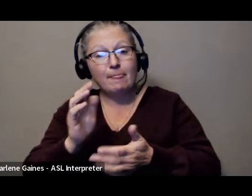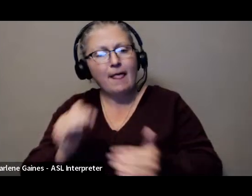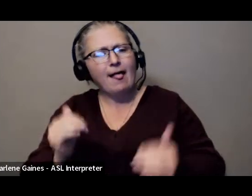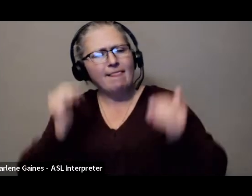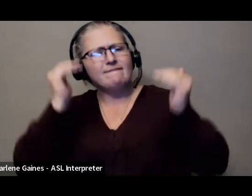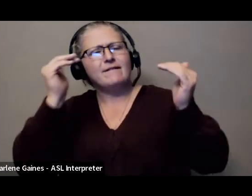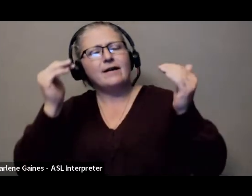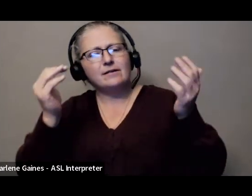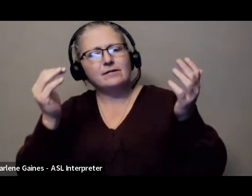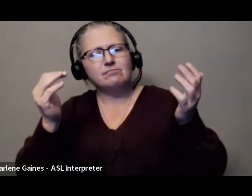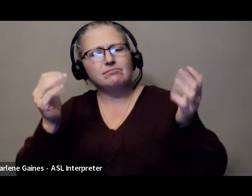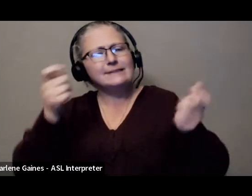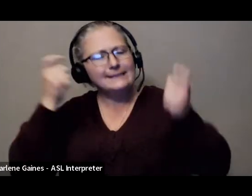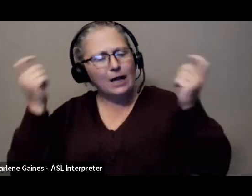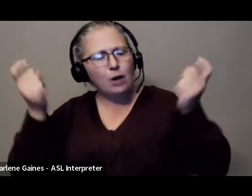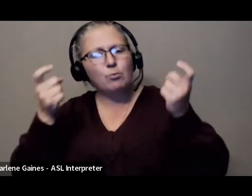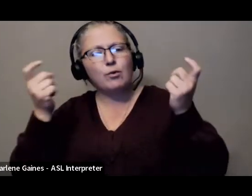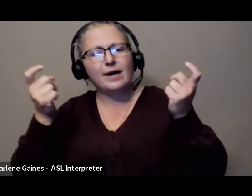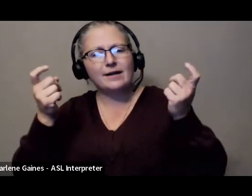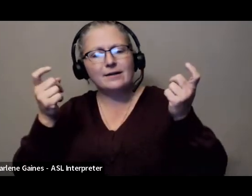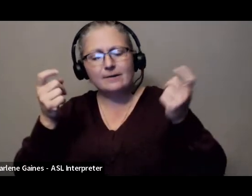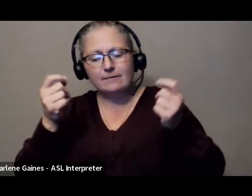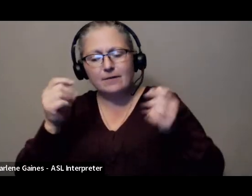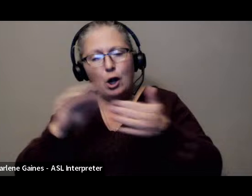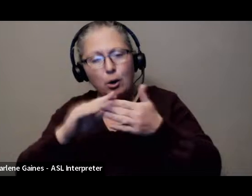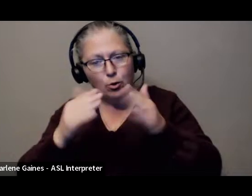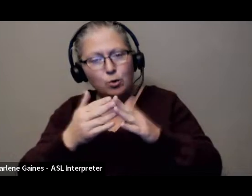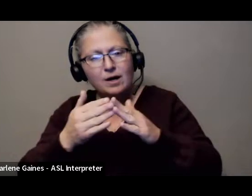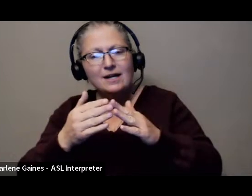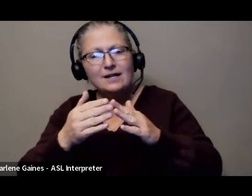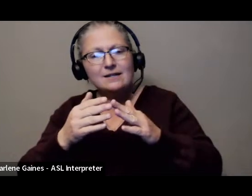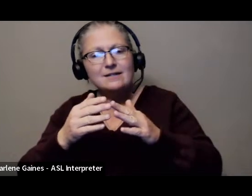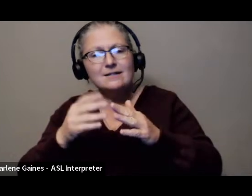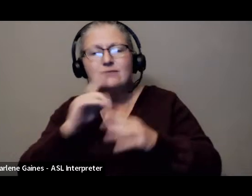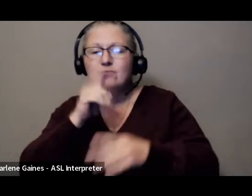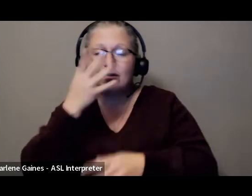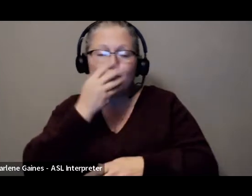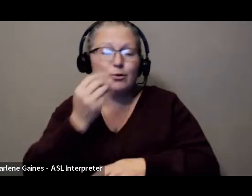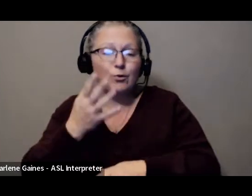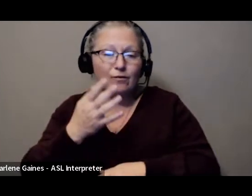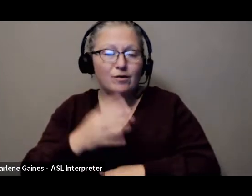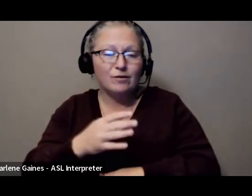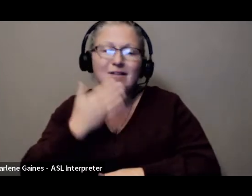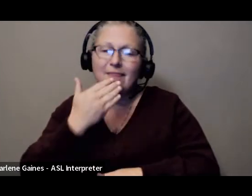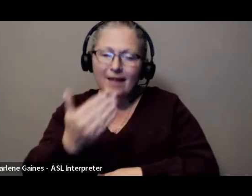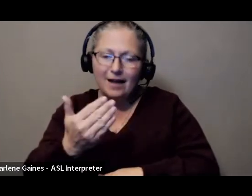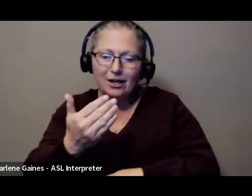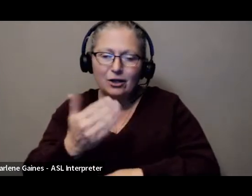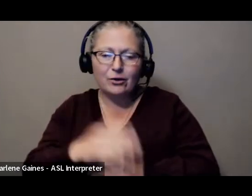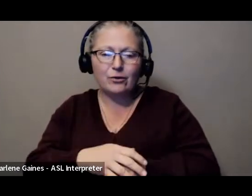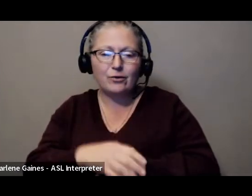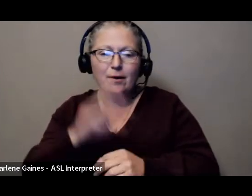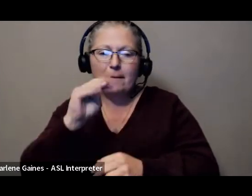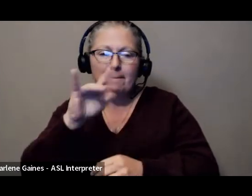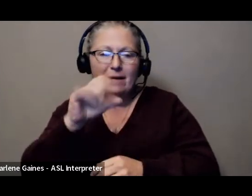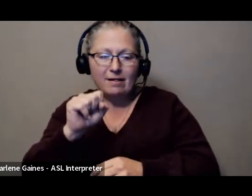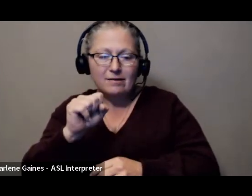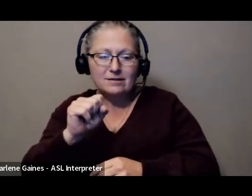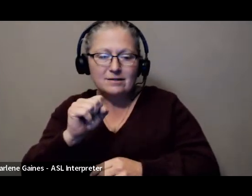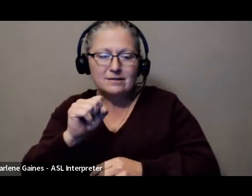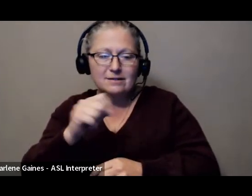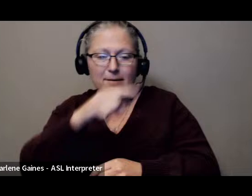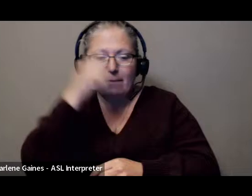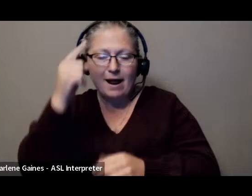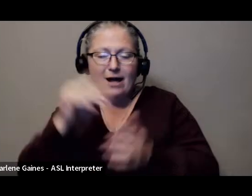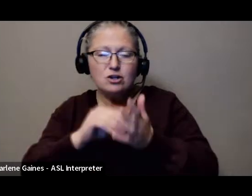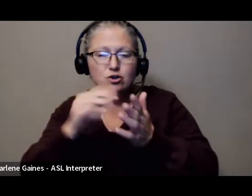that celebrate communities, it's beautiful. So thank you, Mills Black